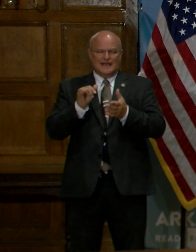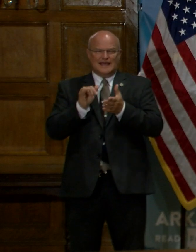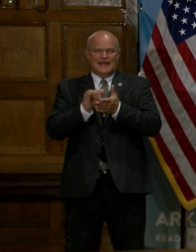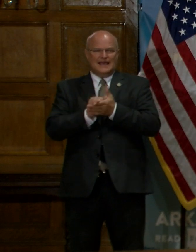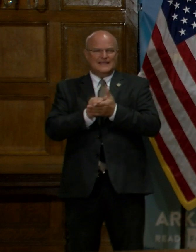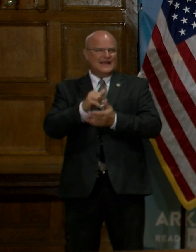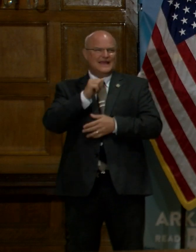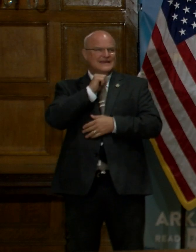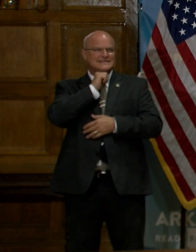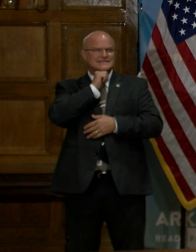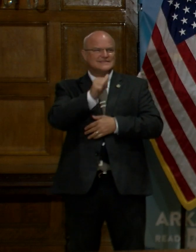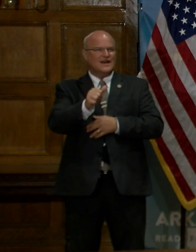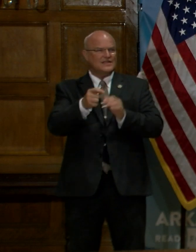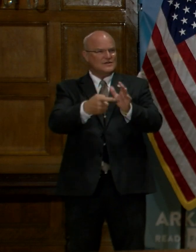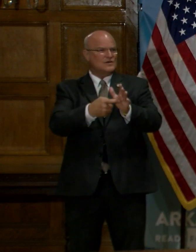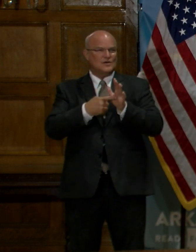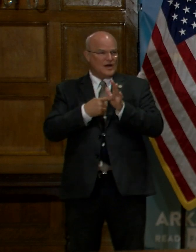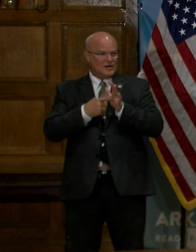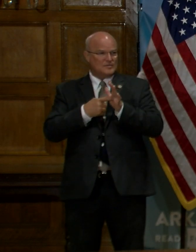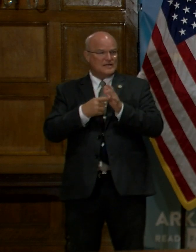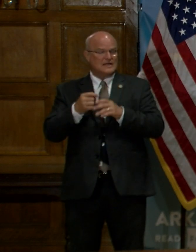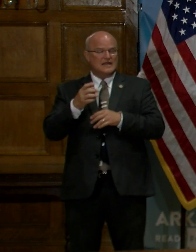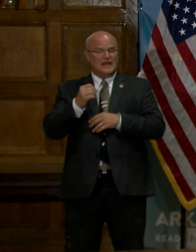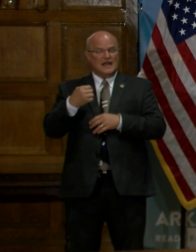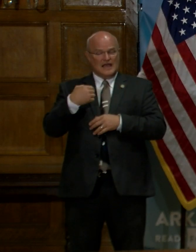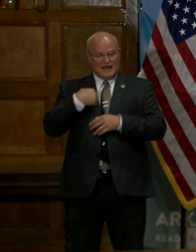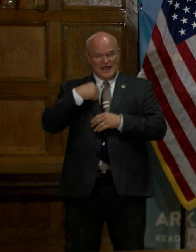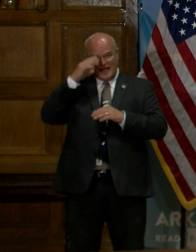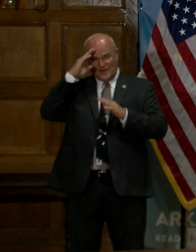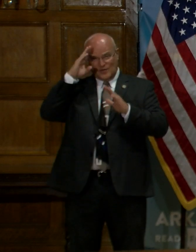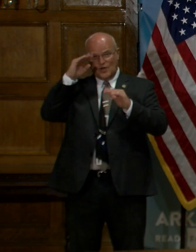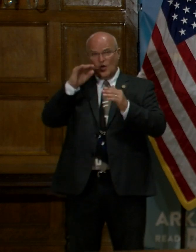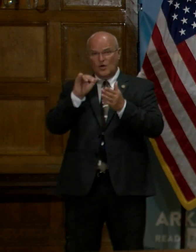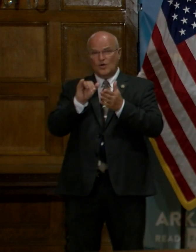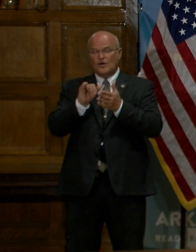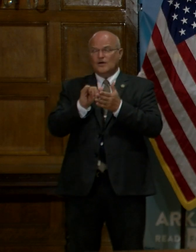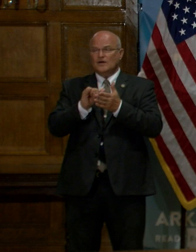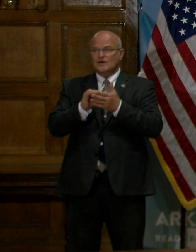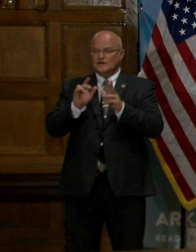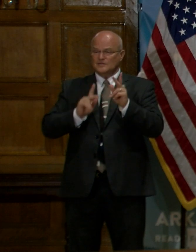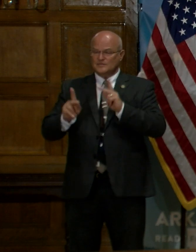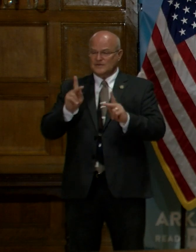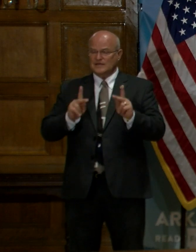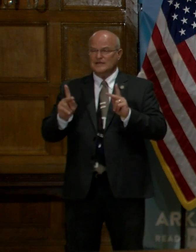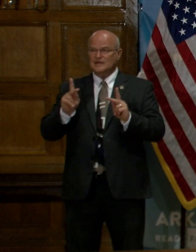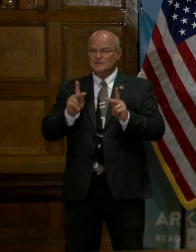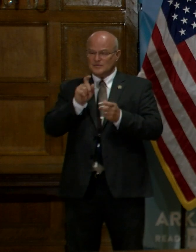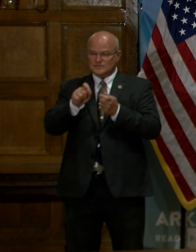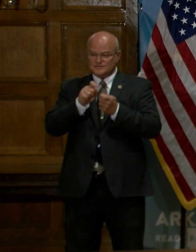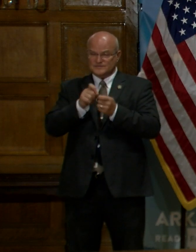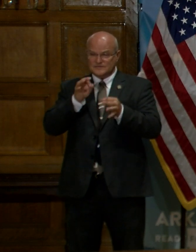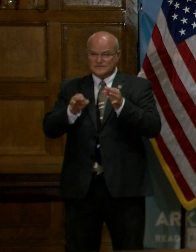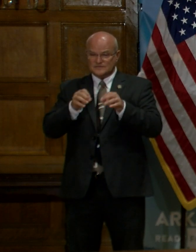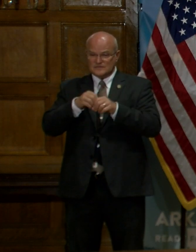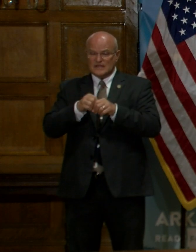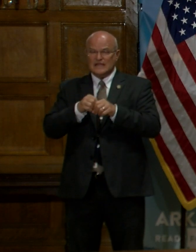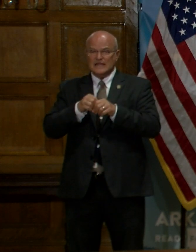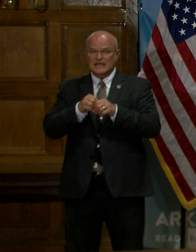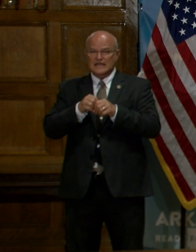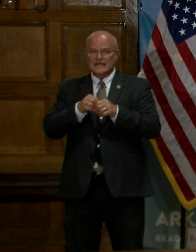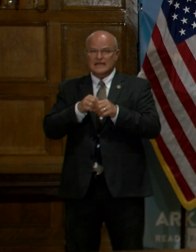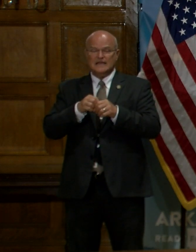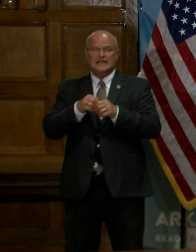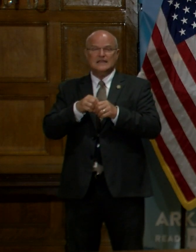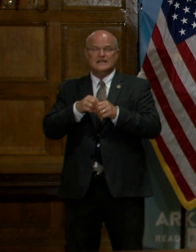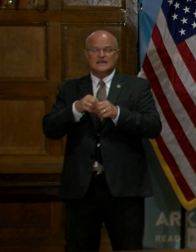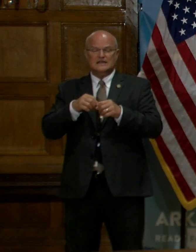that's not the requirement, and I do hope that people, particularly if you're in a vulnerable age,